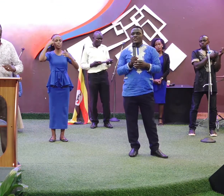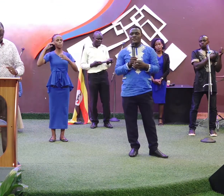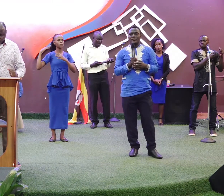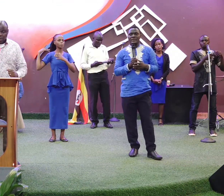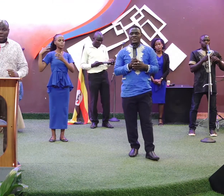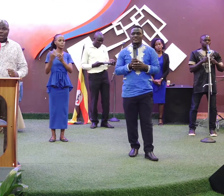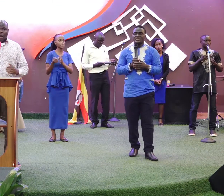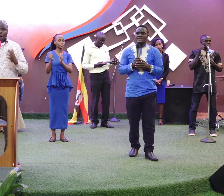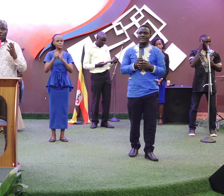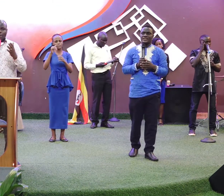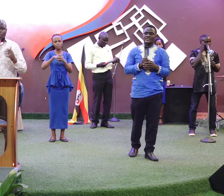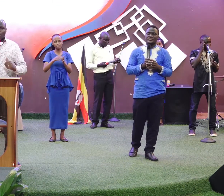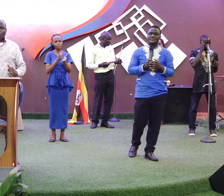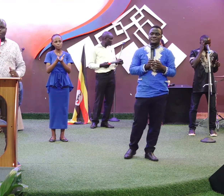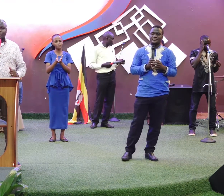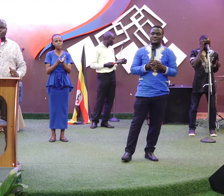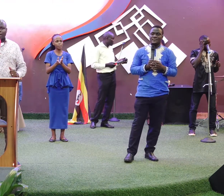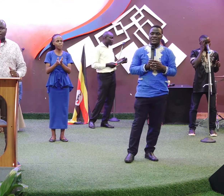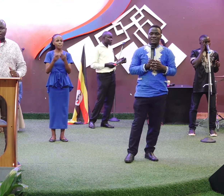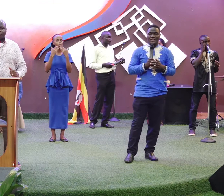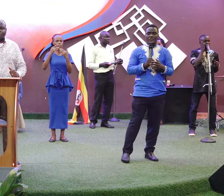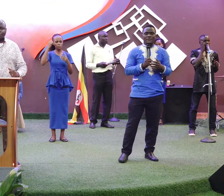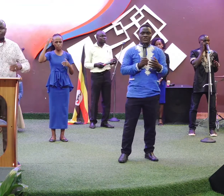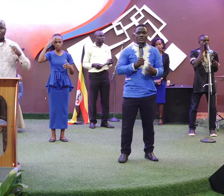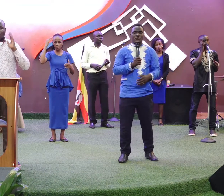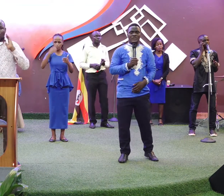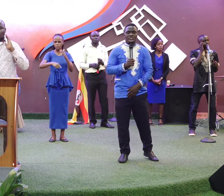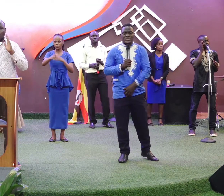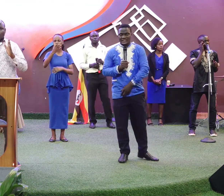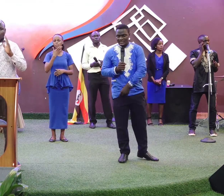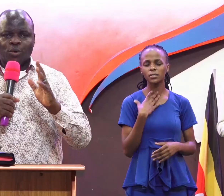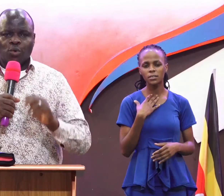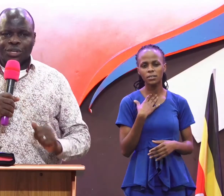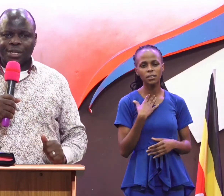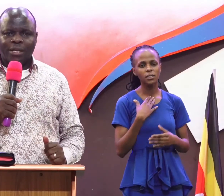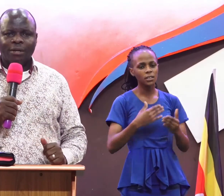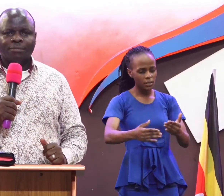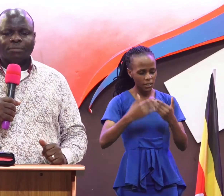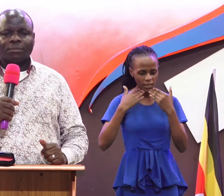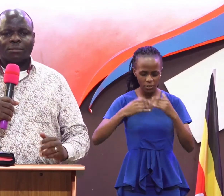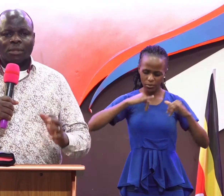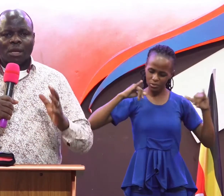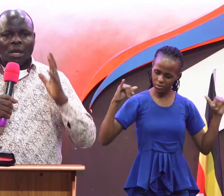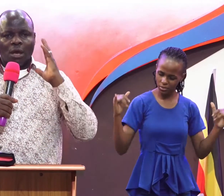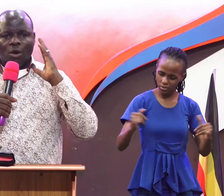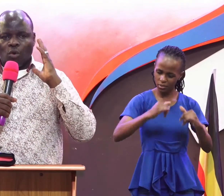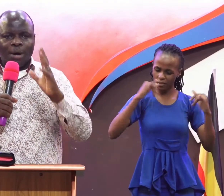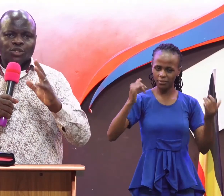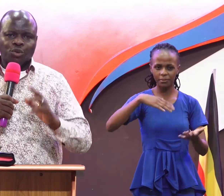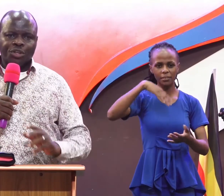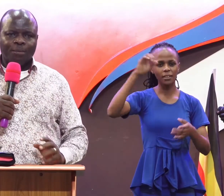Thank you for being with us in this service. Thank you for you know what you want. Thank you for